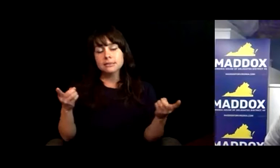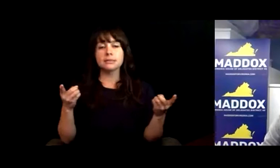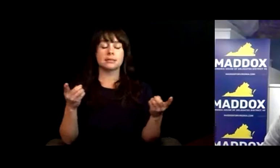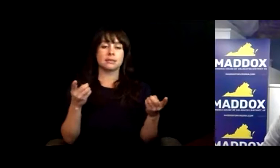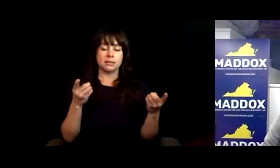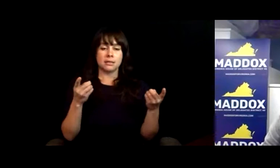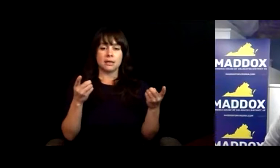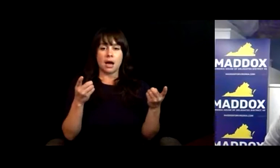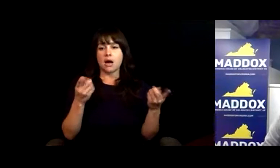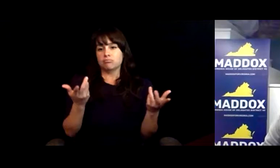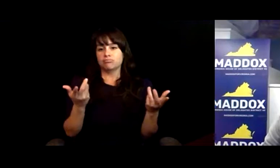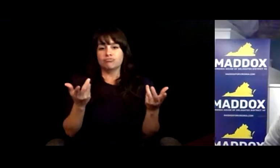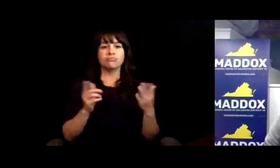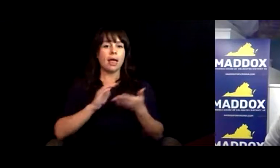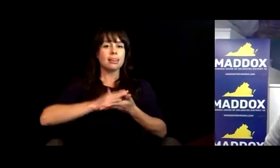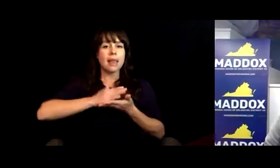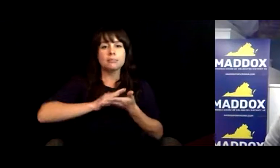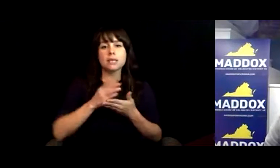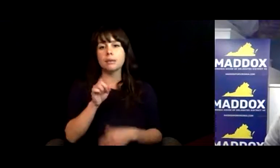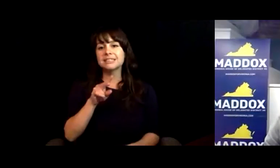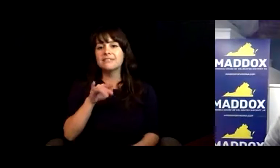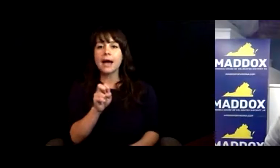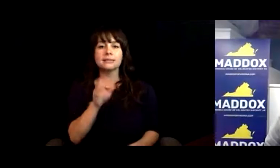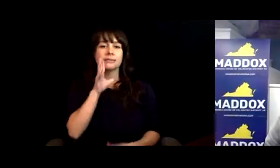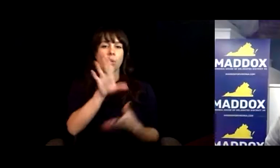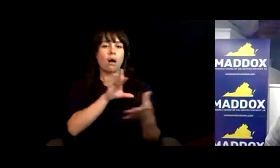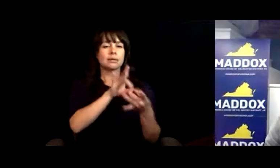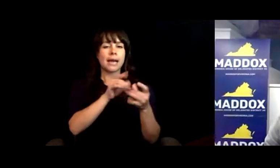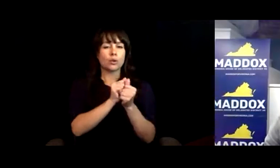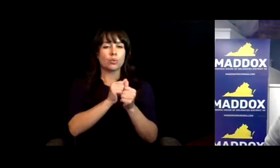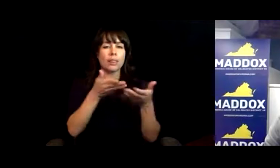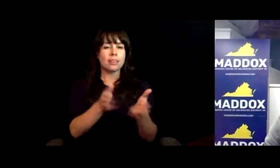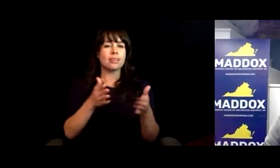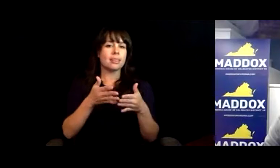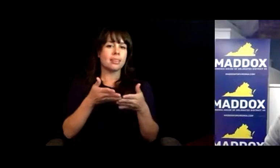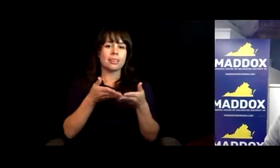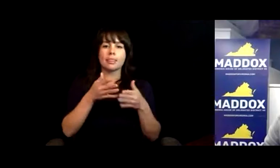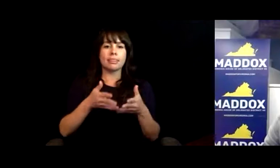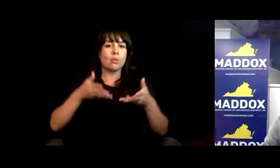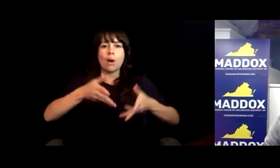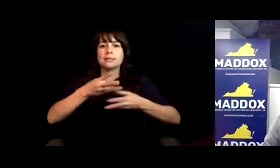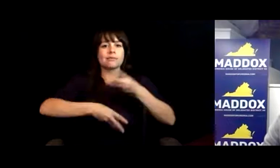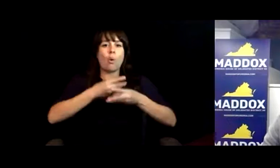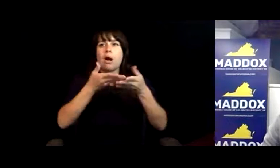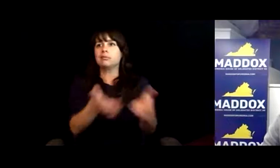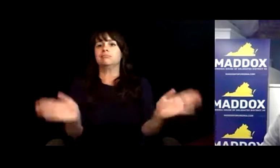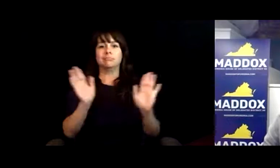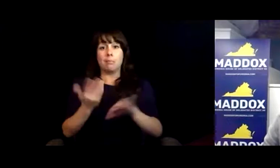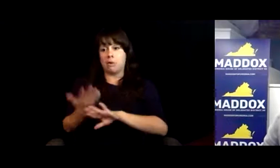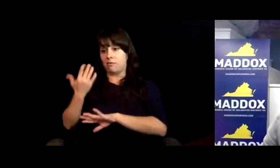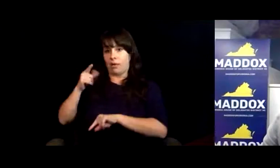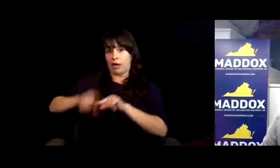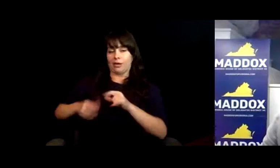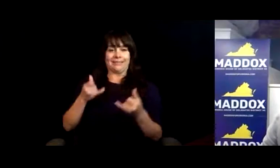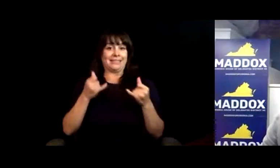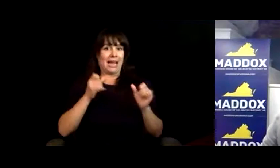essentially laptop devices that connect them with the rest of the world in a way that they previously have not been able to do. I would like to